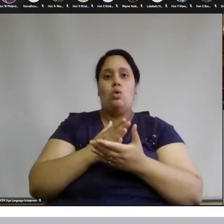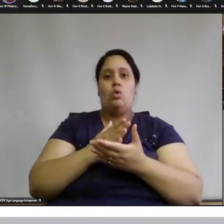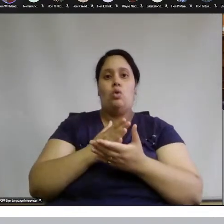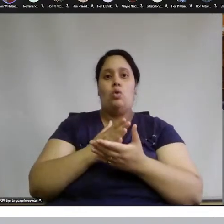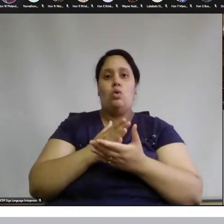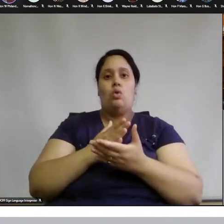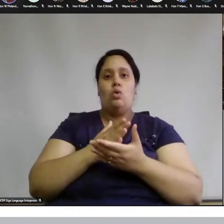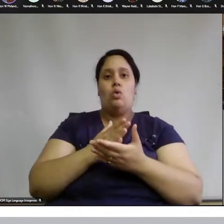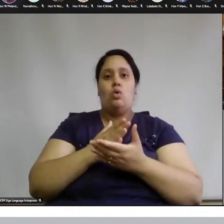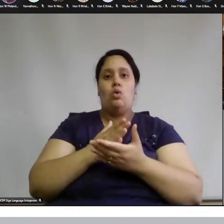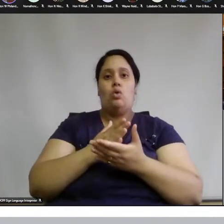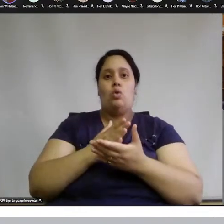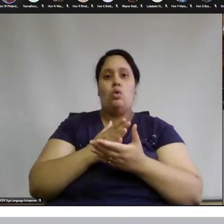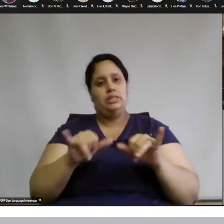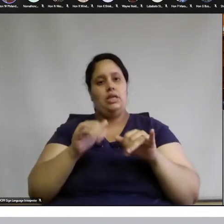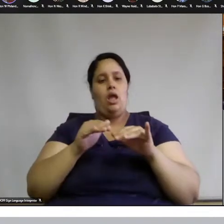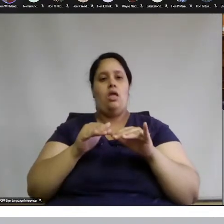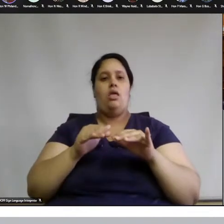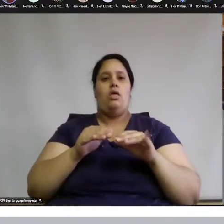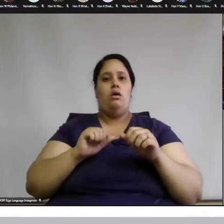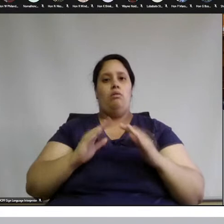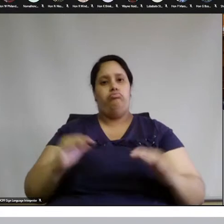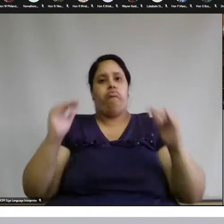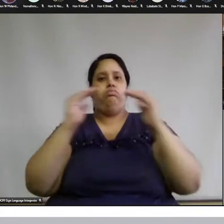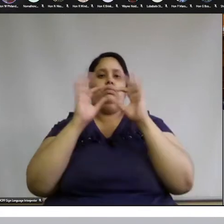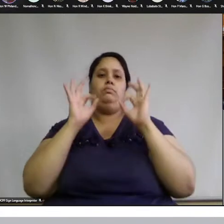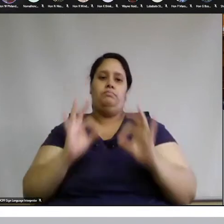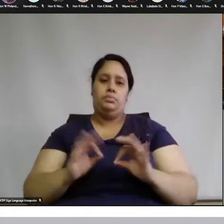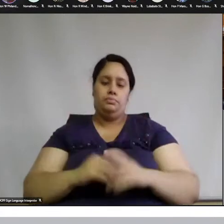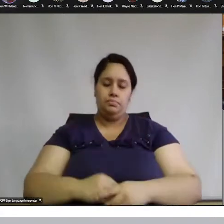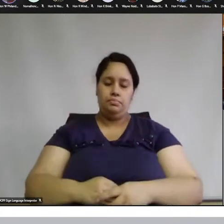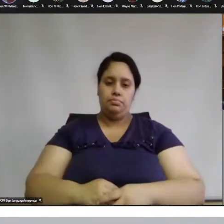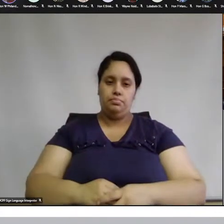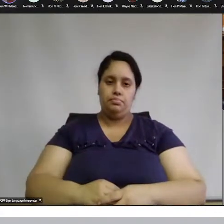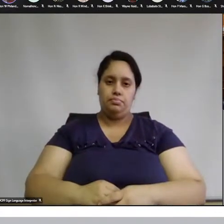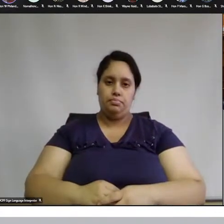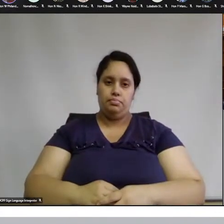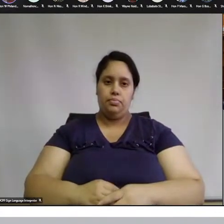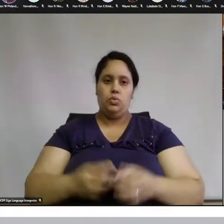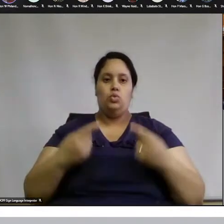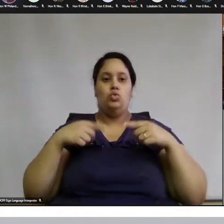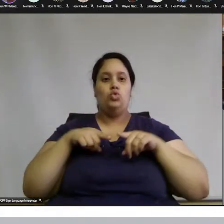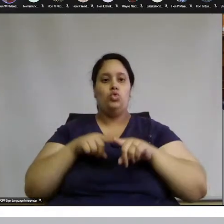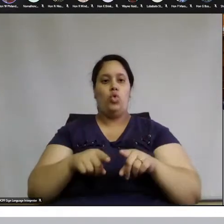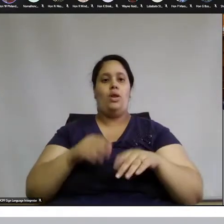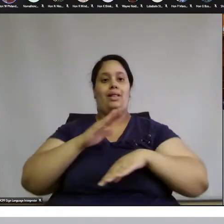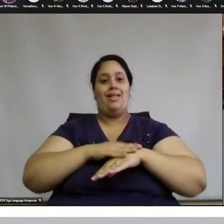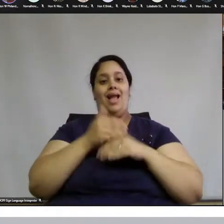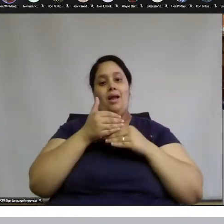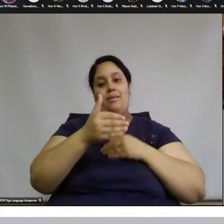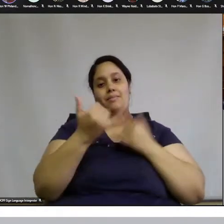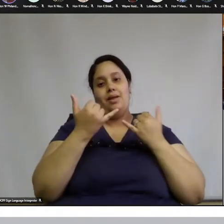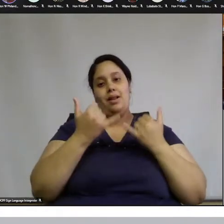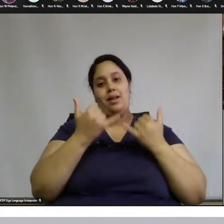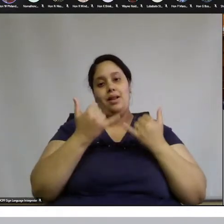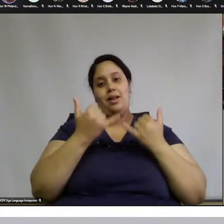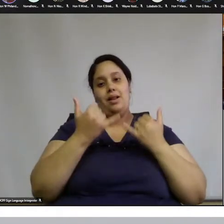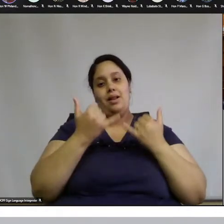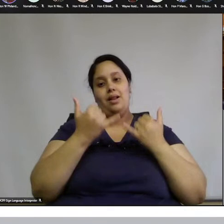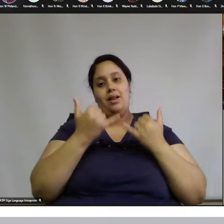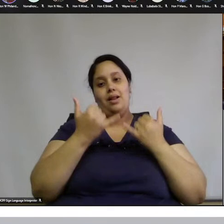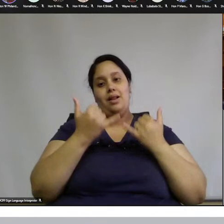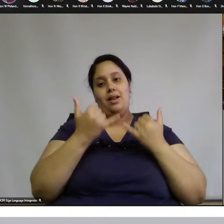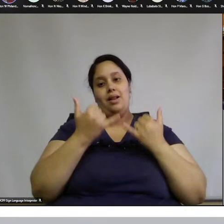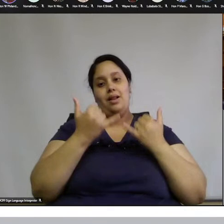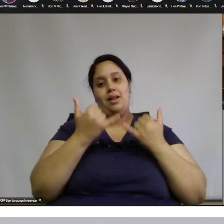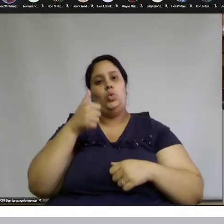system remains beyond reproach. Deputy Speaker, during this season, where we all are supposed to